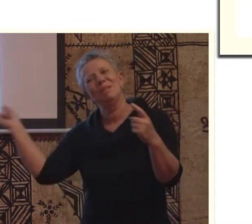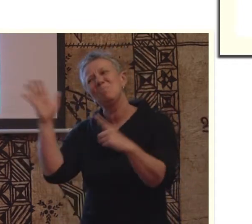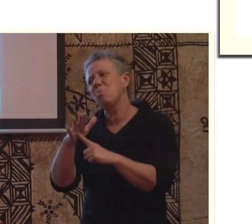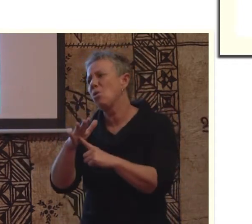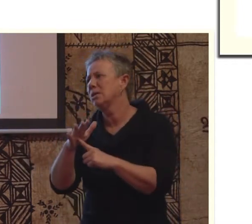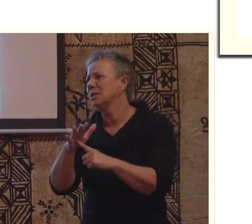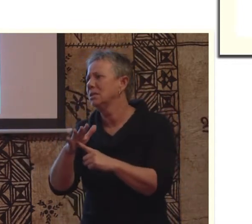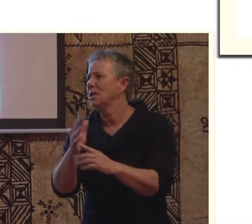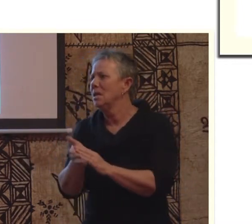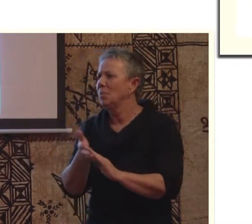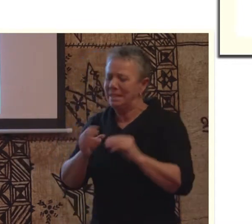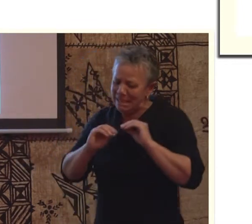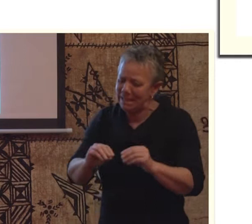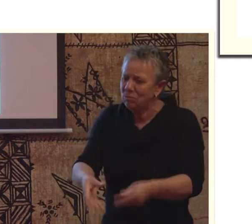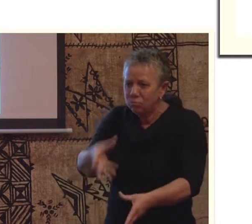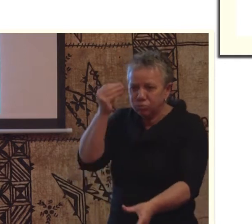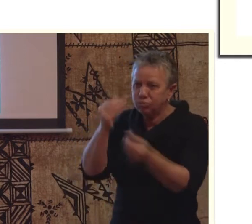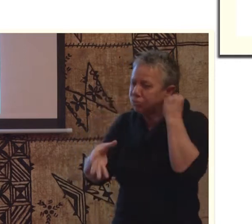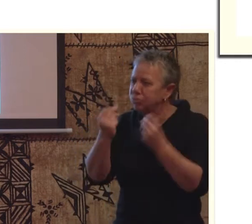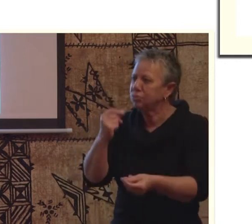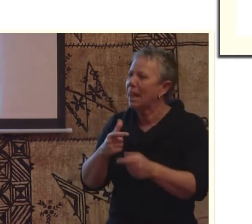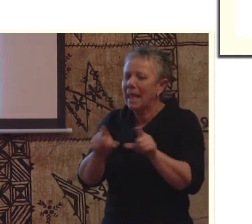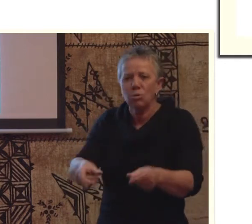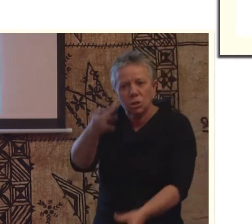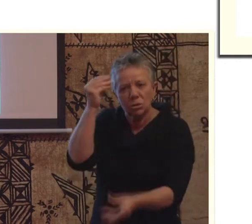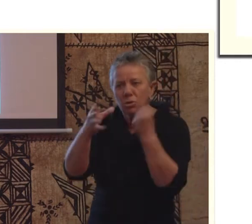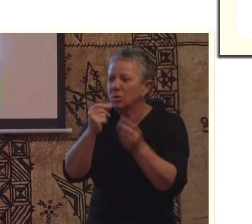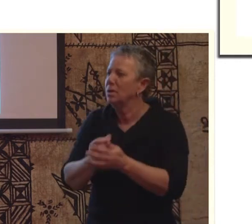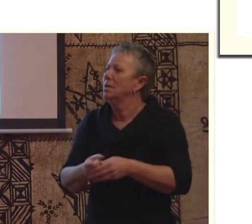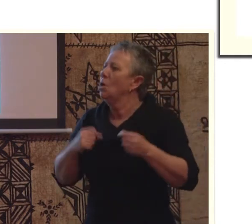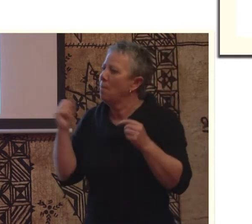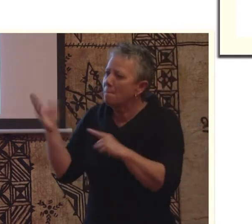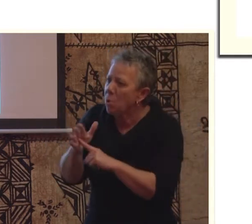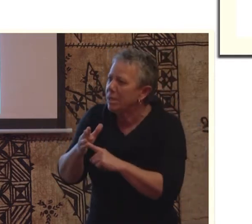our ageing, and I always encourage any whānau that I work with